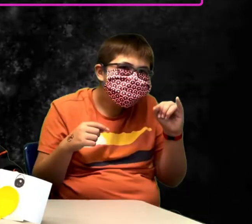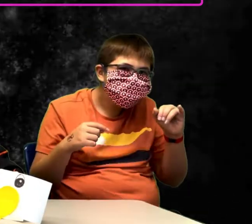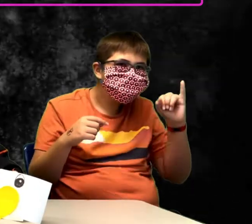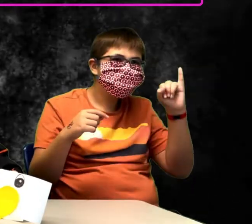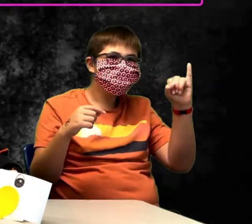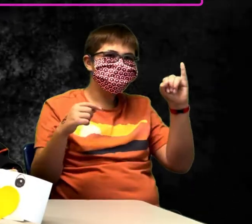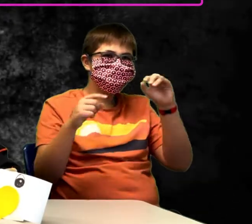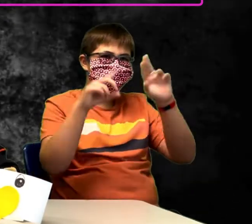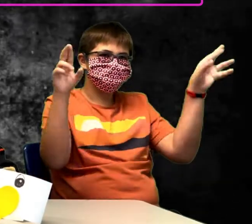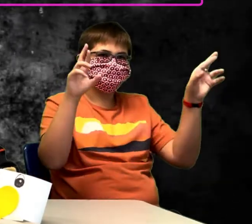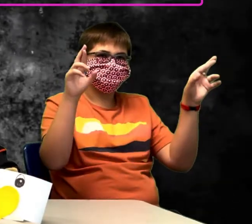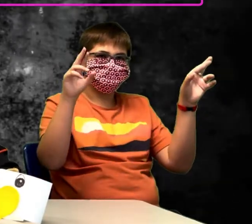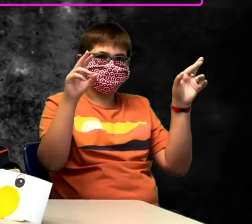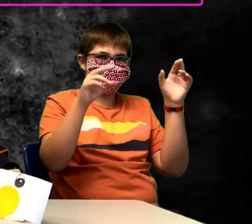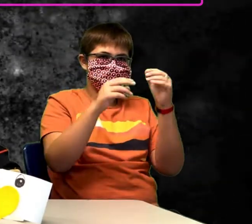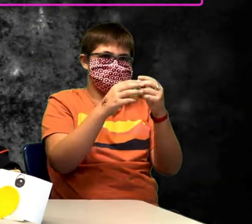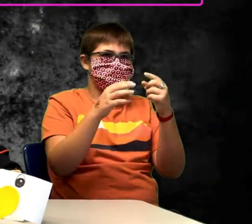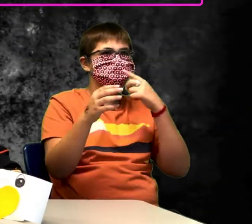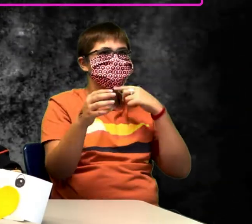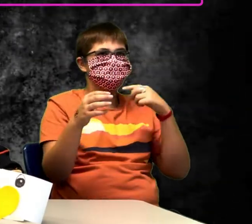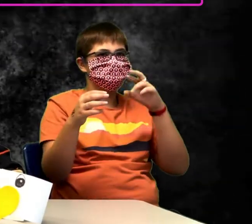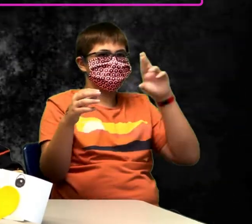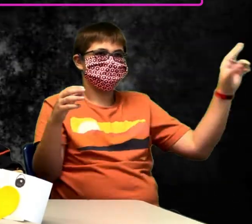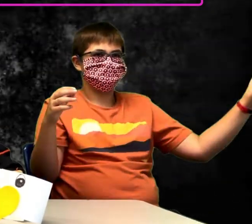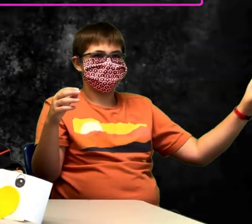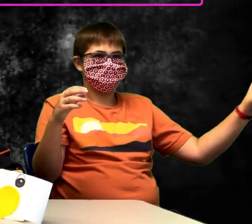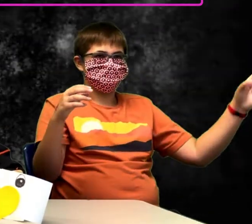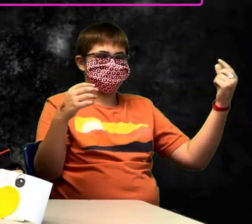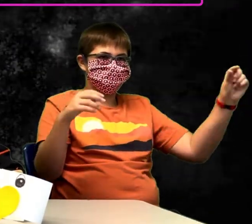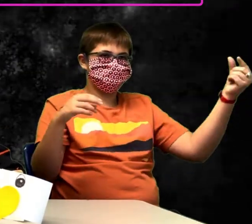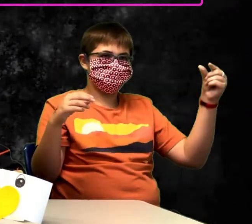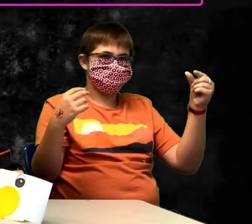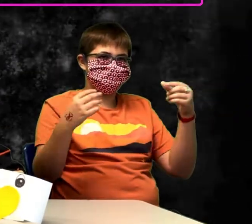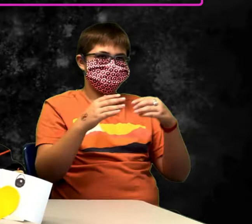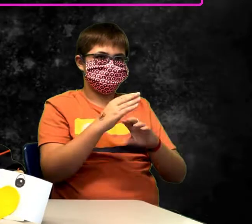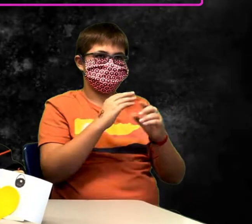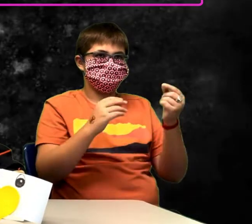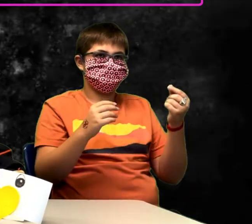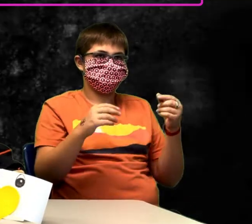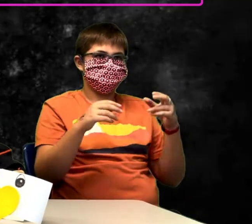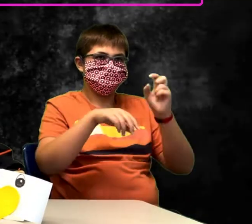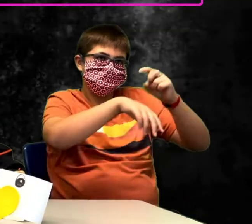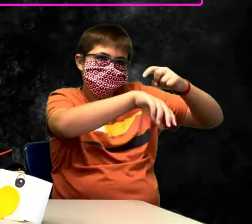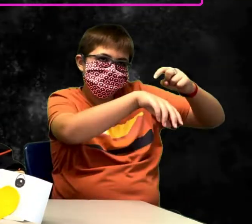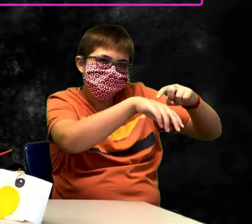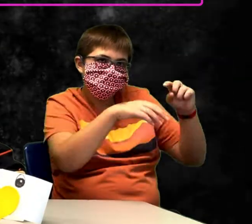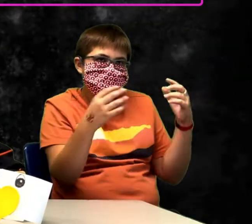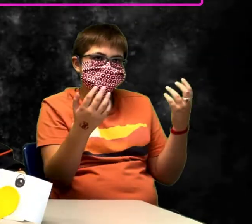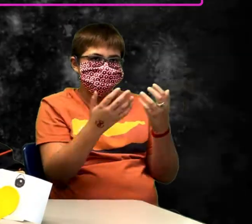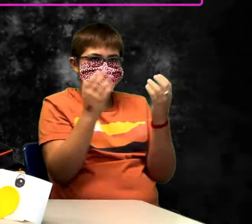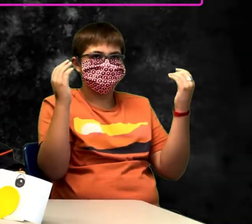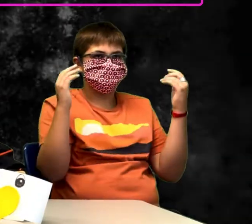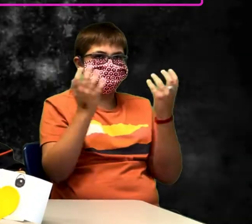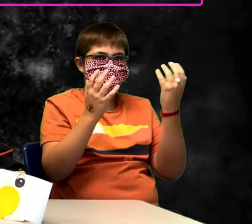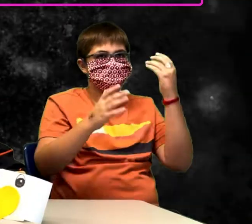Out of the red into the green. Take your time and do your best. What's for